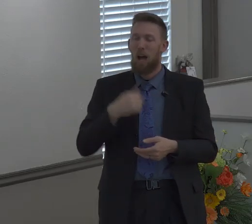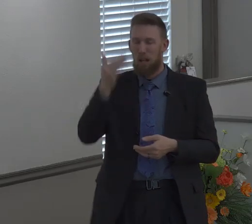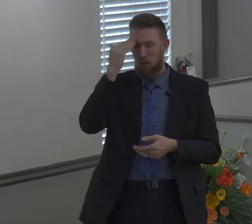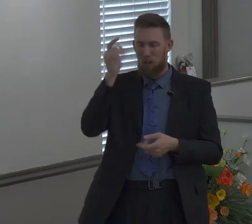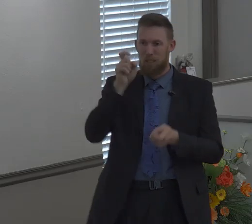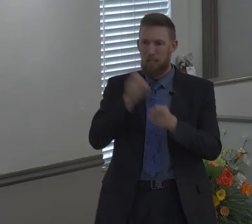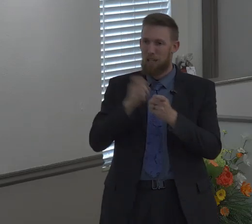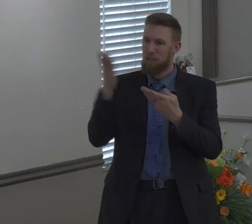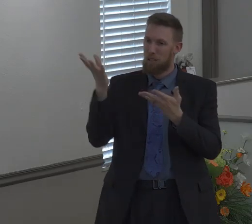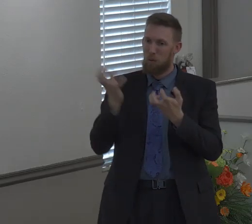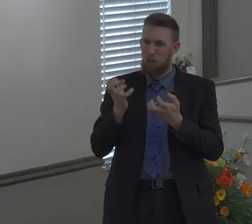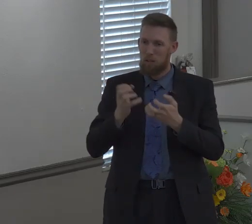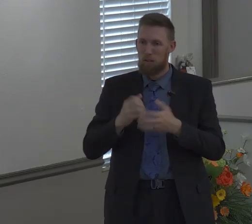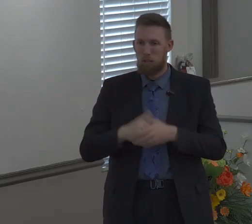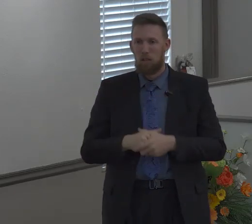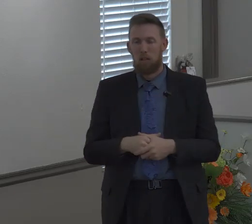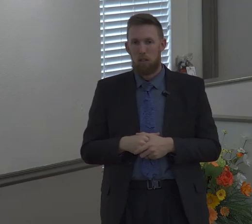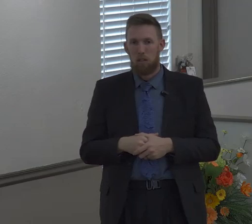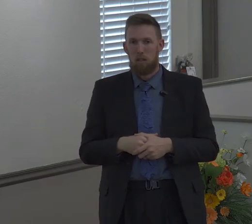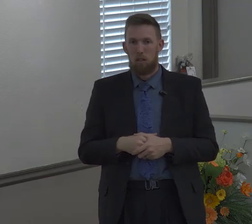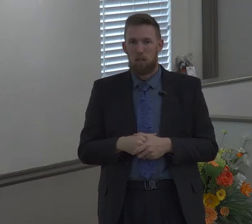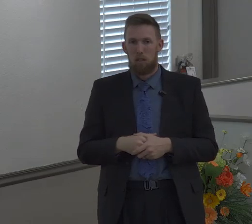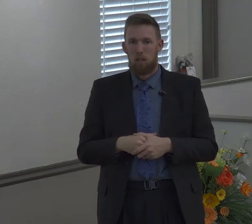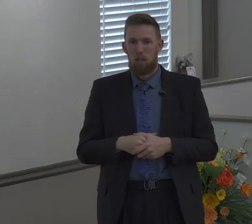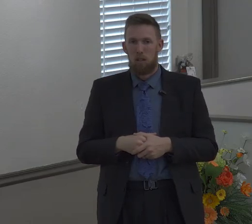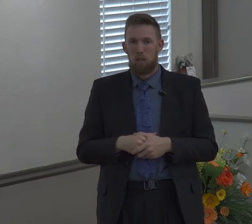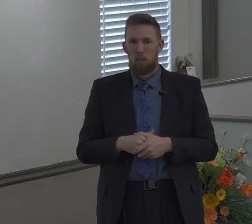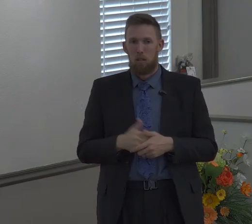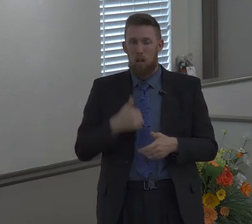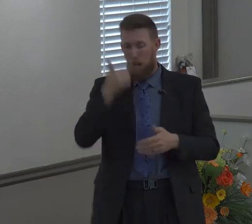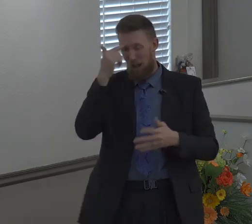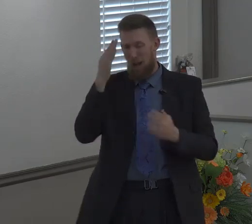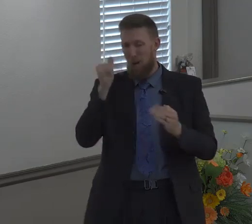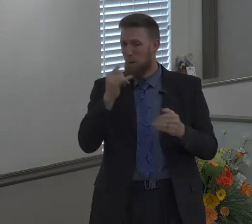stand up and say that. I hope I'm wrong.